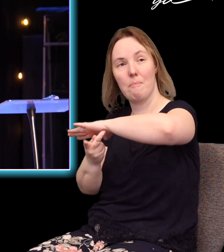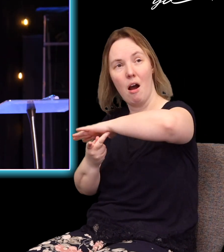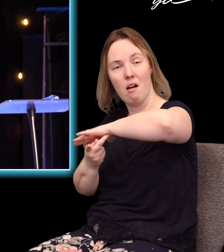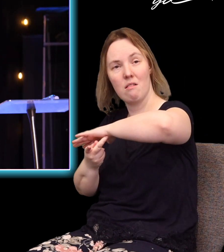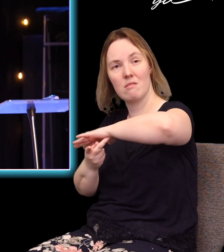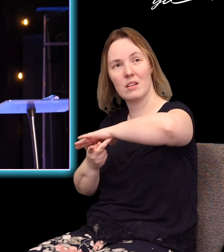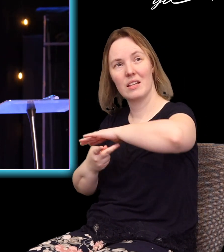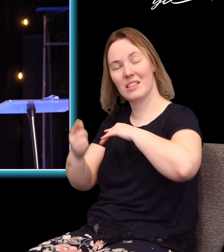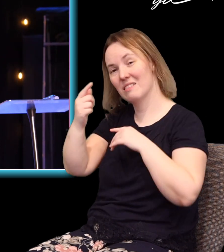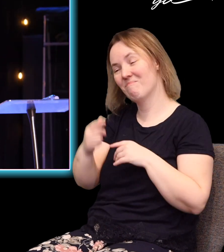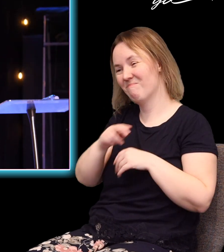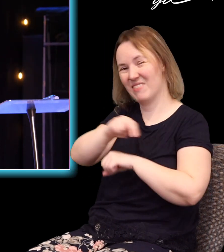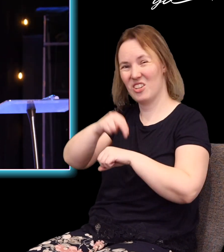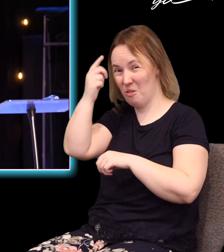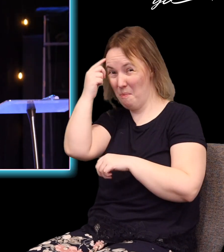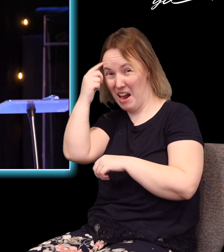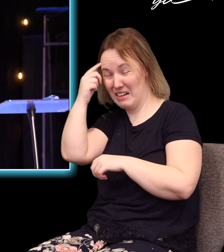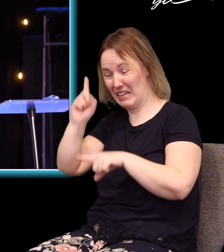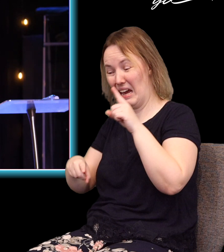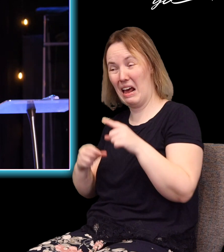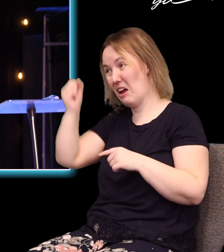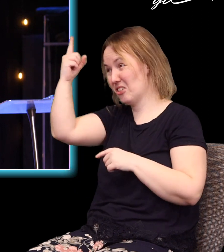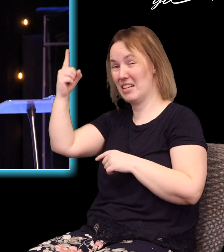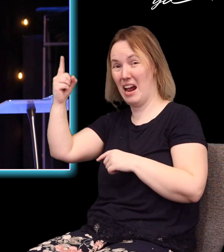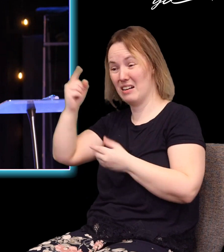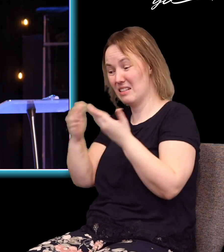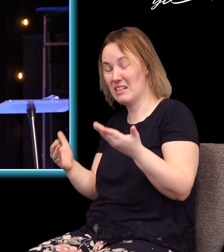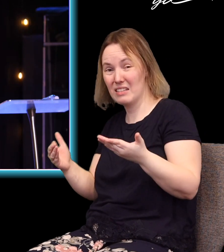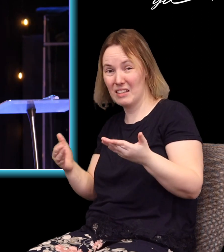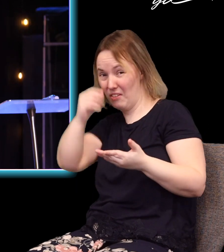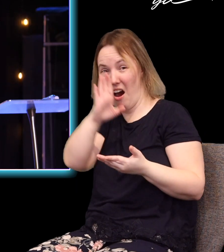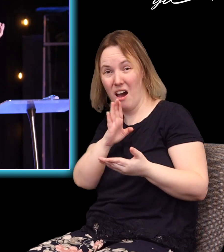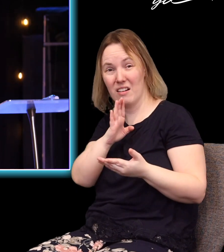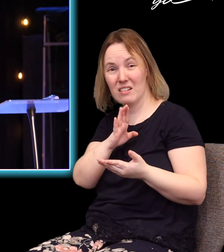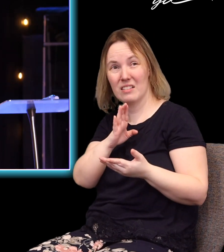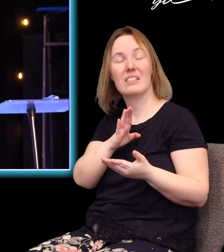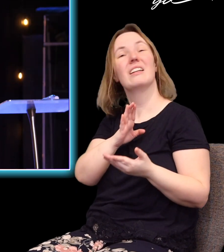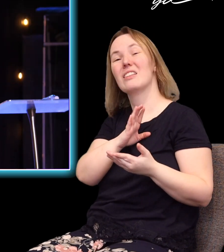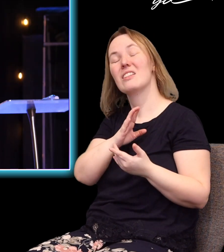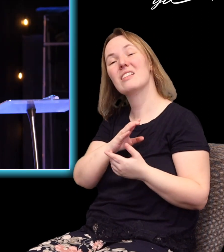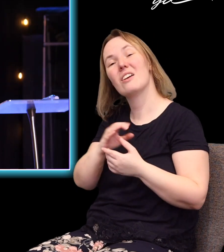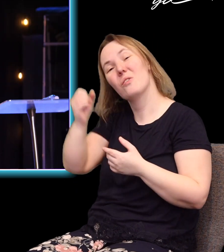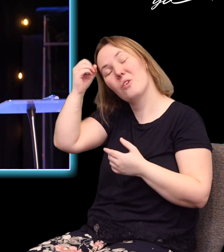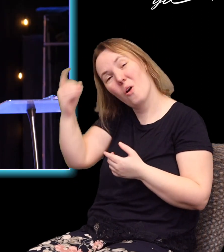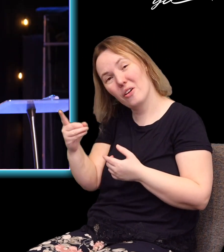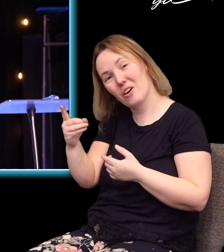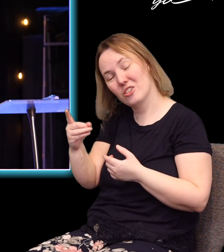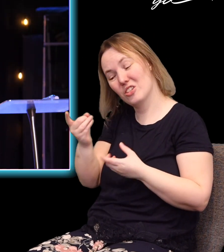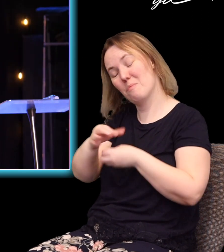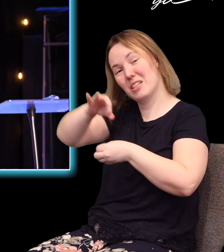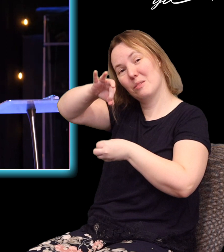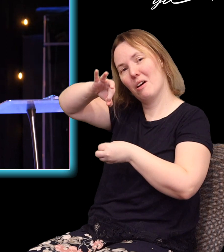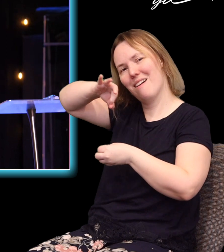mind not only cannot understand the things of God, for they are spiritually discerned, they're discerned by your spirit, that part of you that communicates with God,